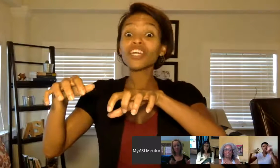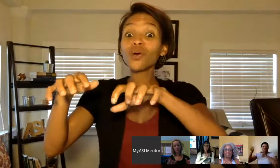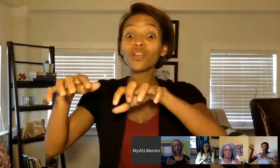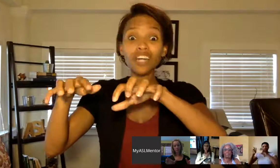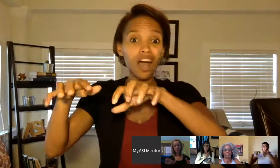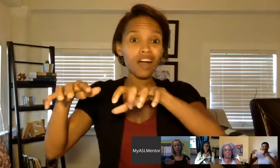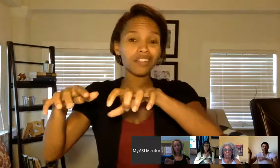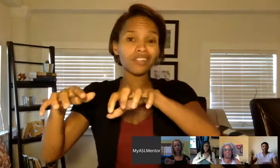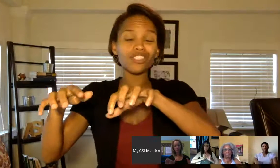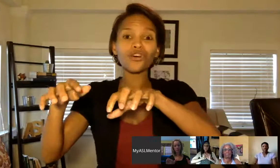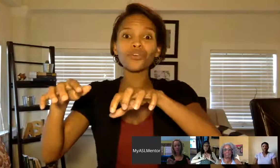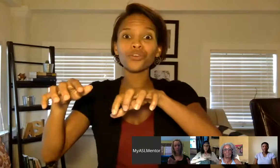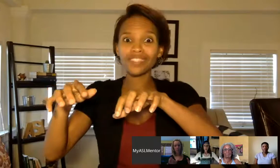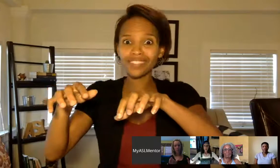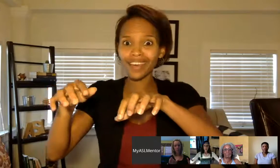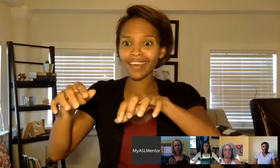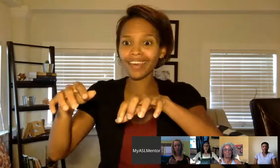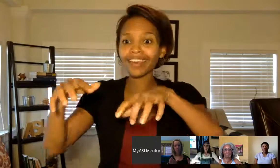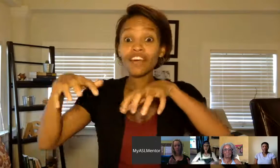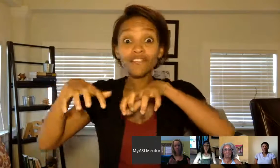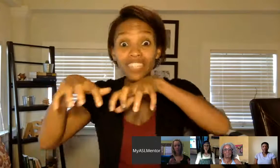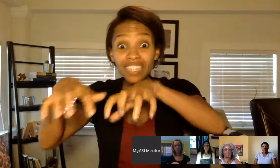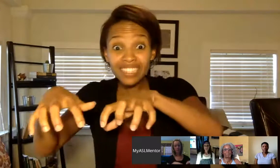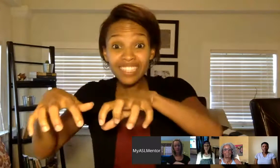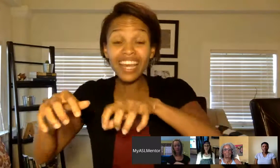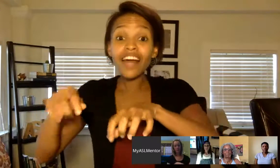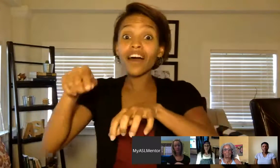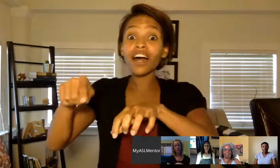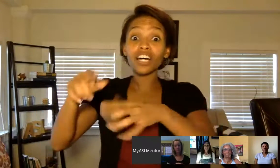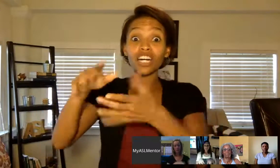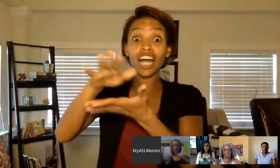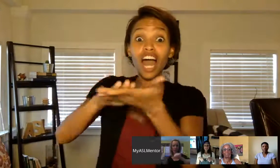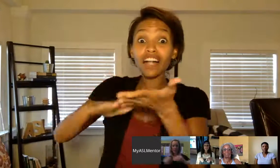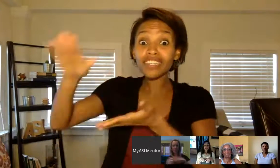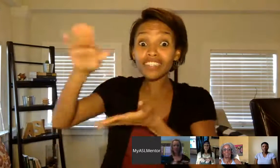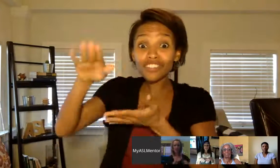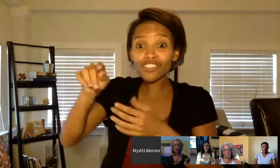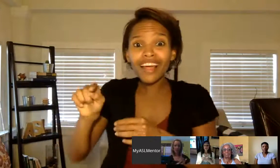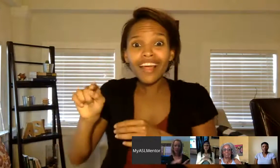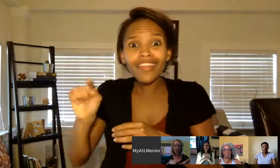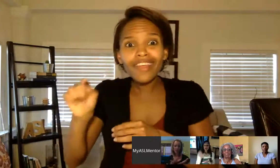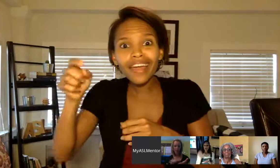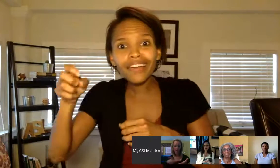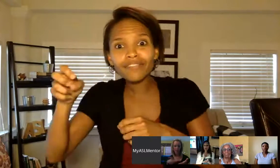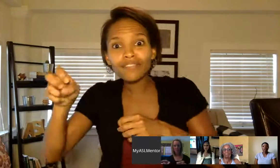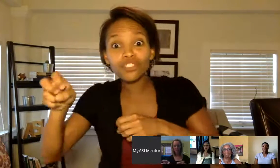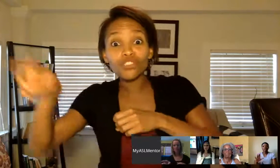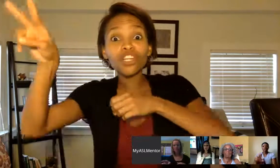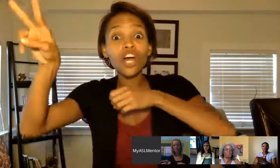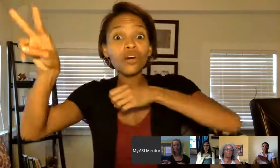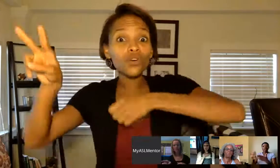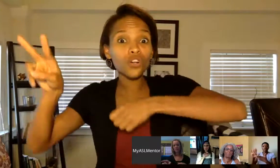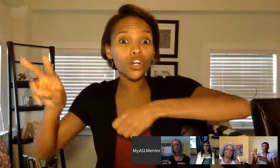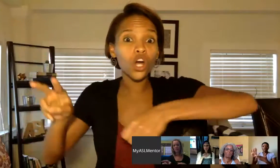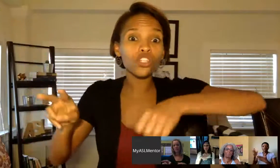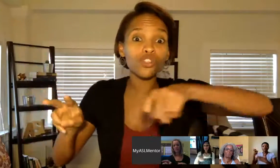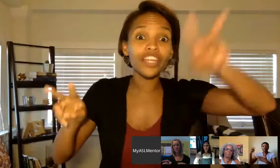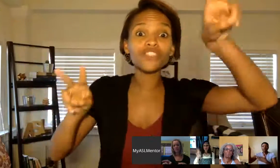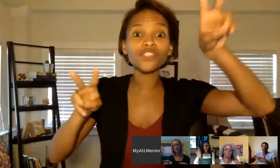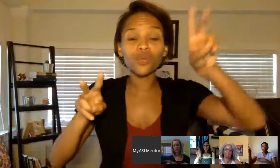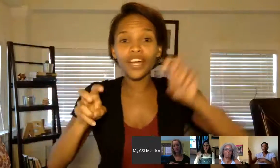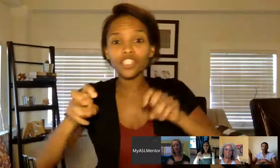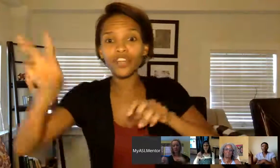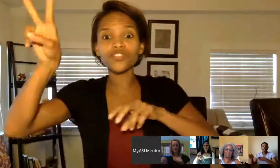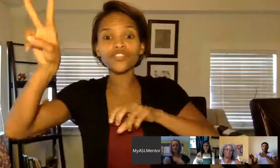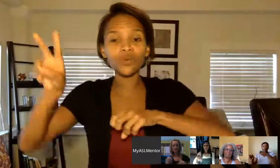Yeah, they go to college. So you could say these college, they go